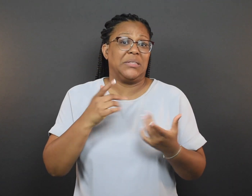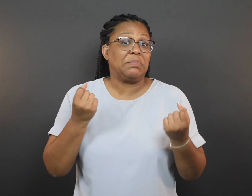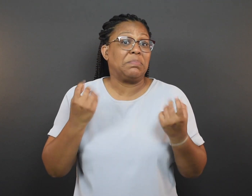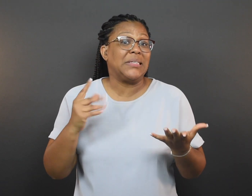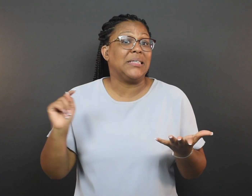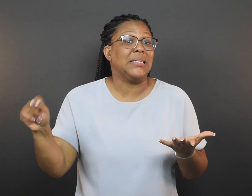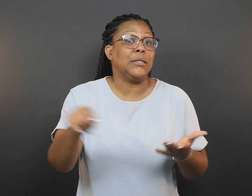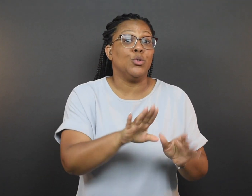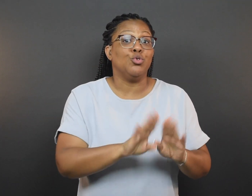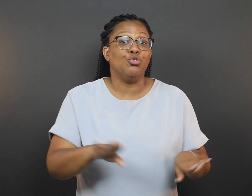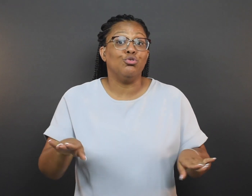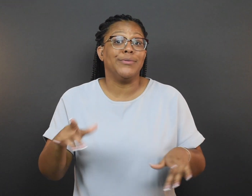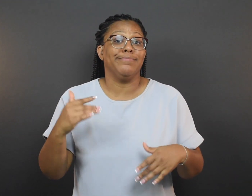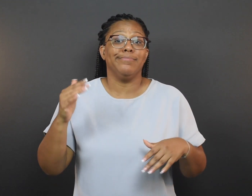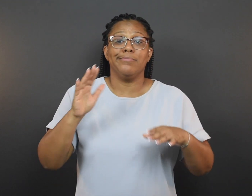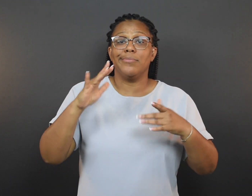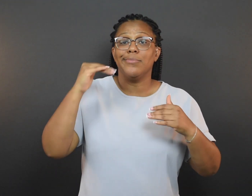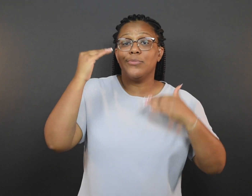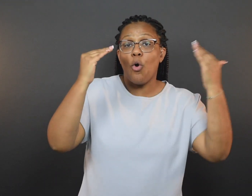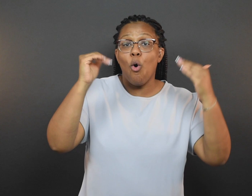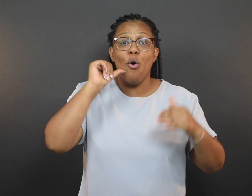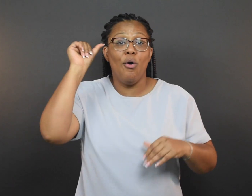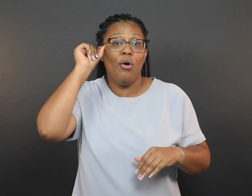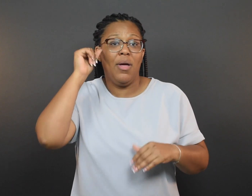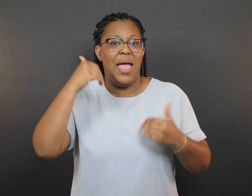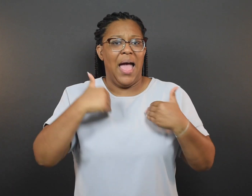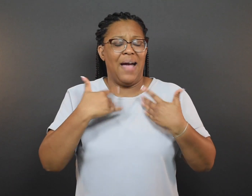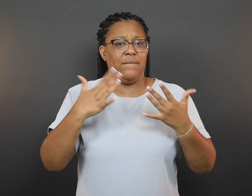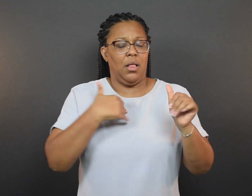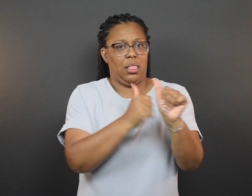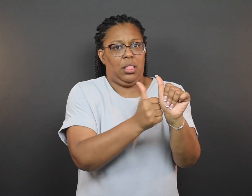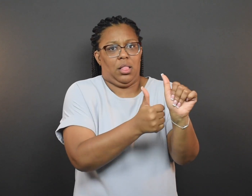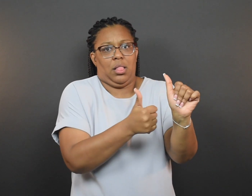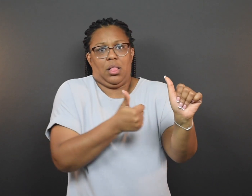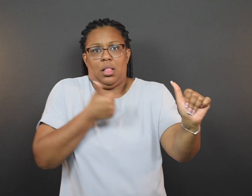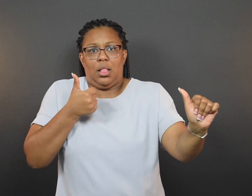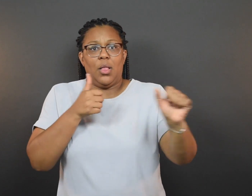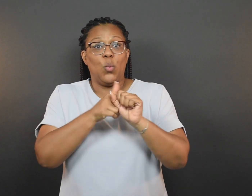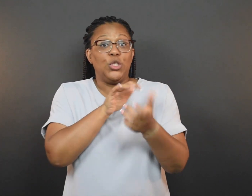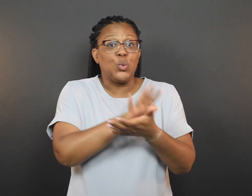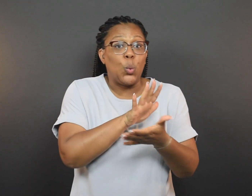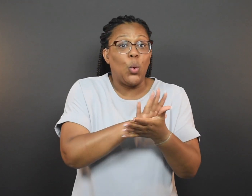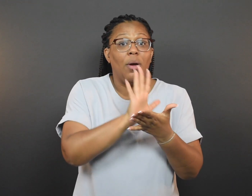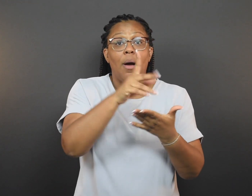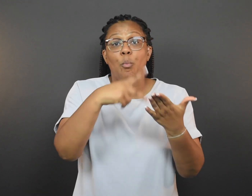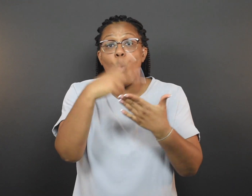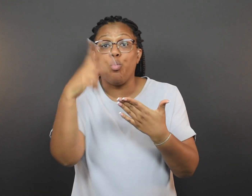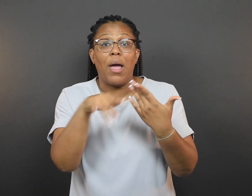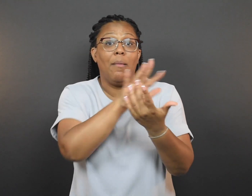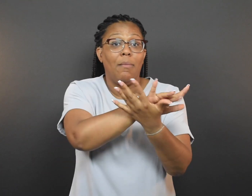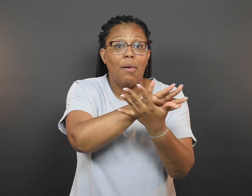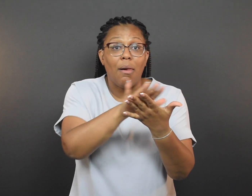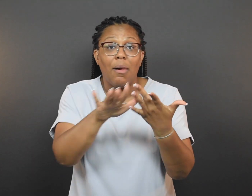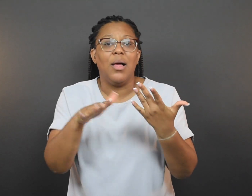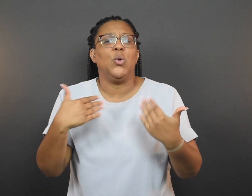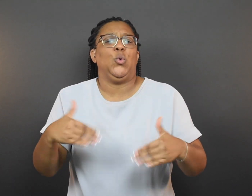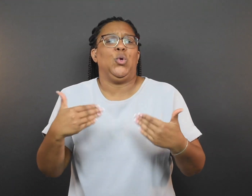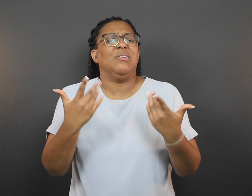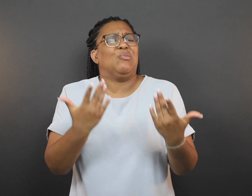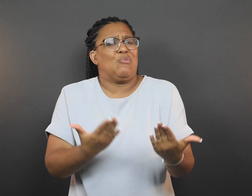many children and adolescents have fallen behind on getting recommended vaccines during